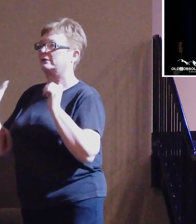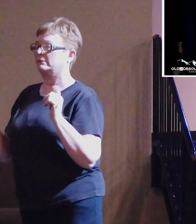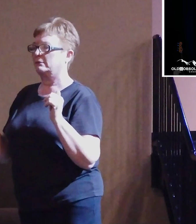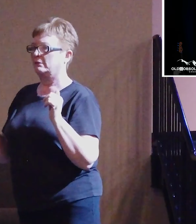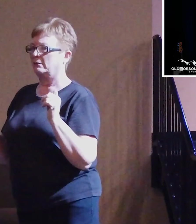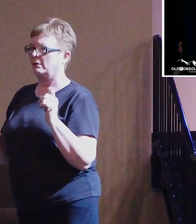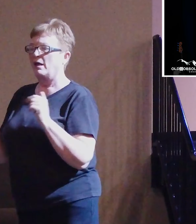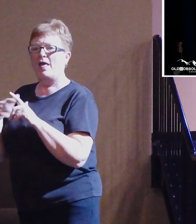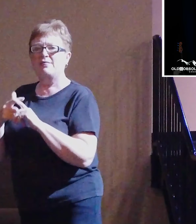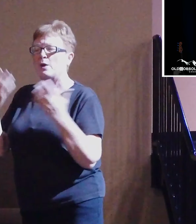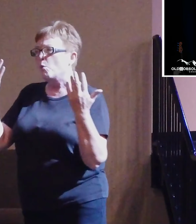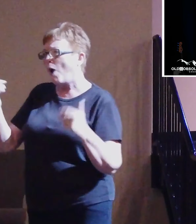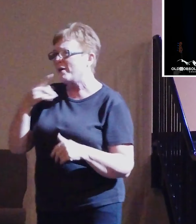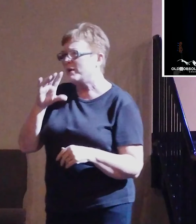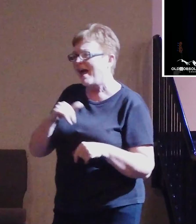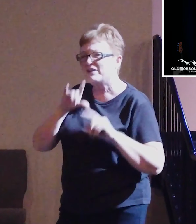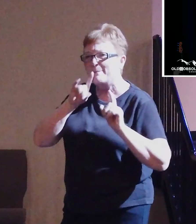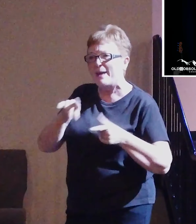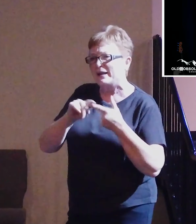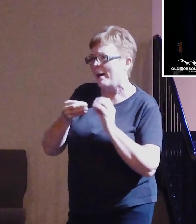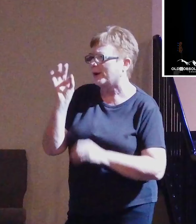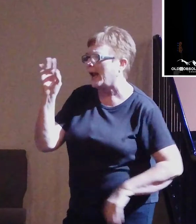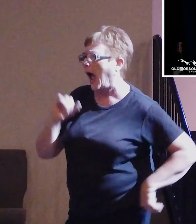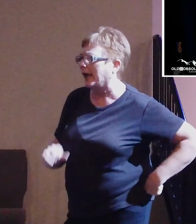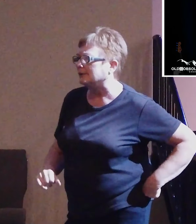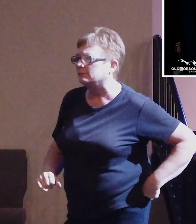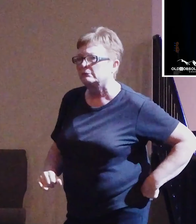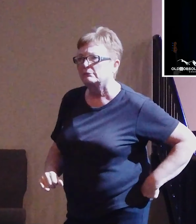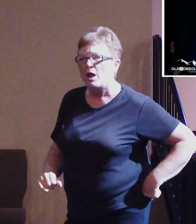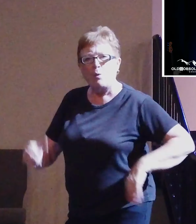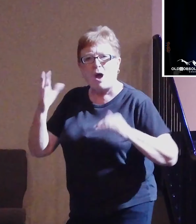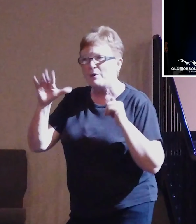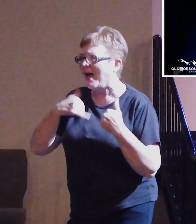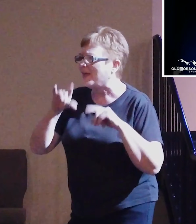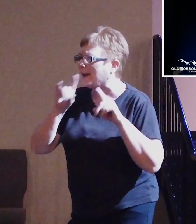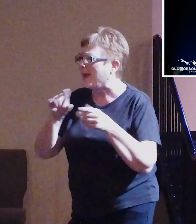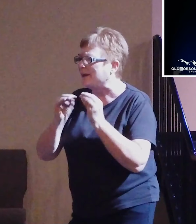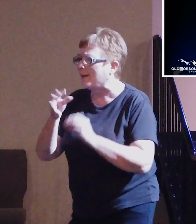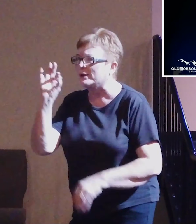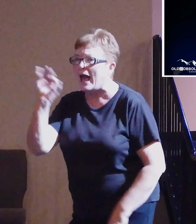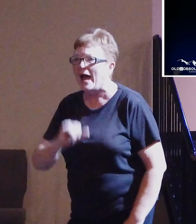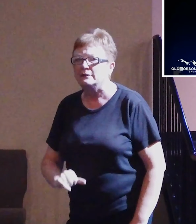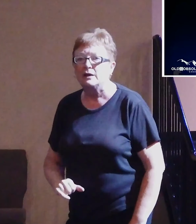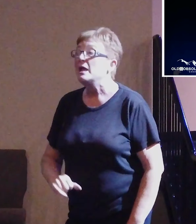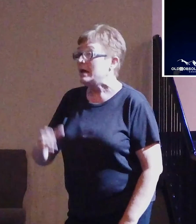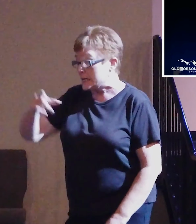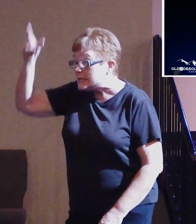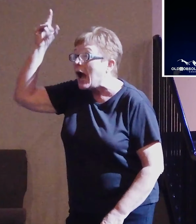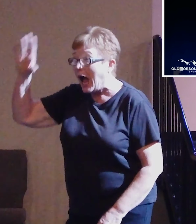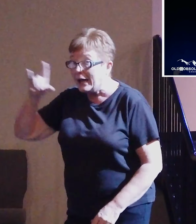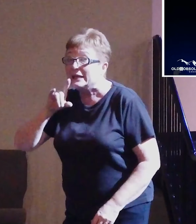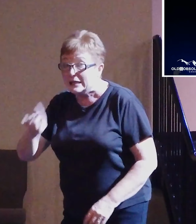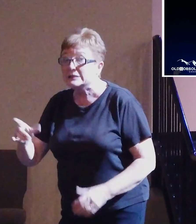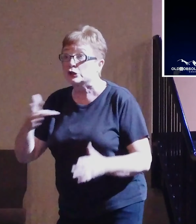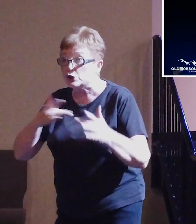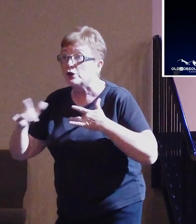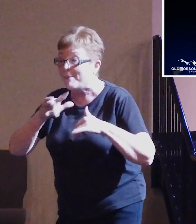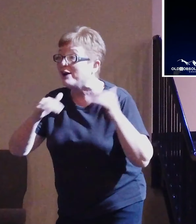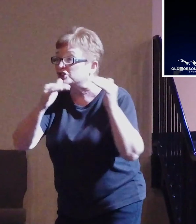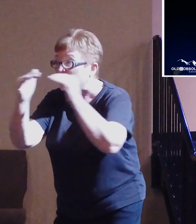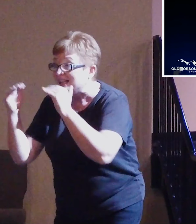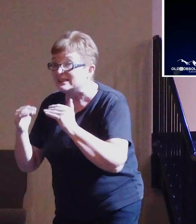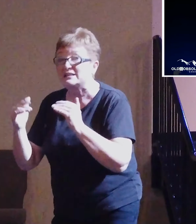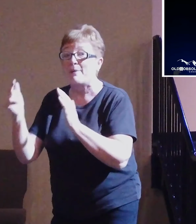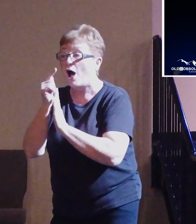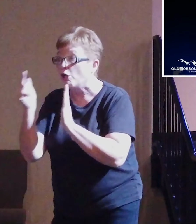why we have commandment number nine in the Ten Commandments. Because God is very much concerned about justice. He's concerned about